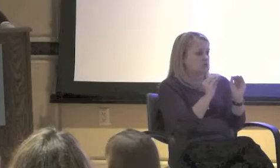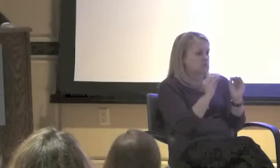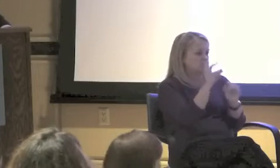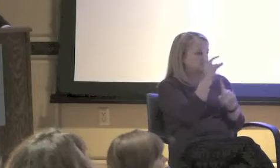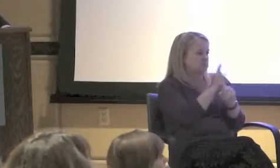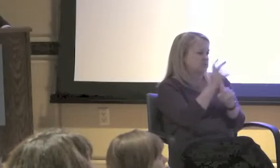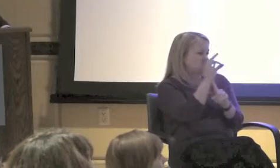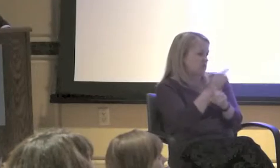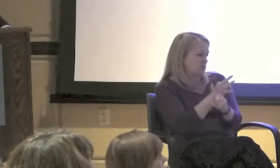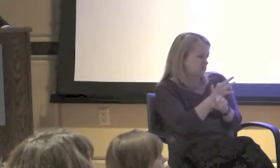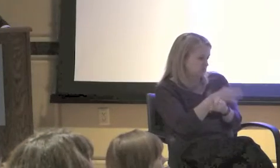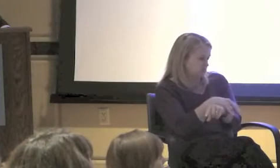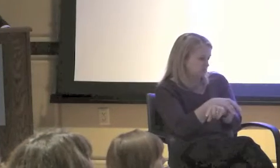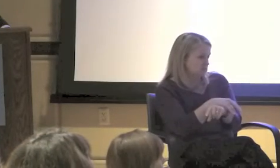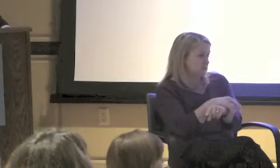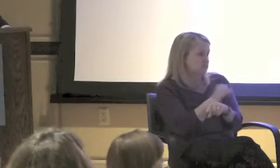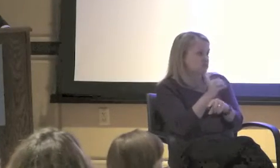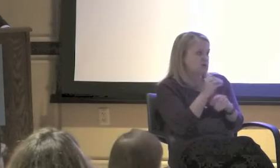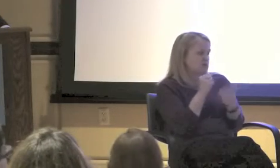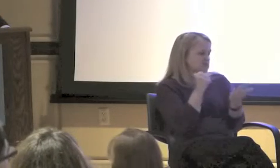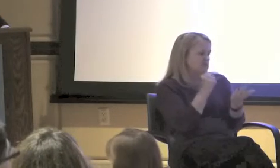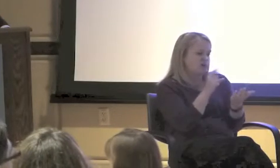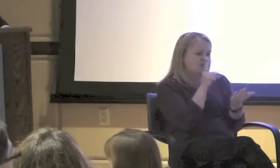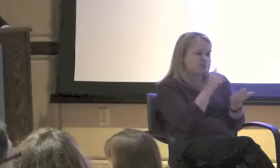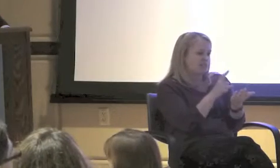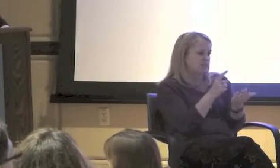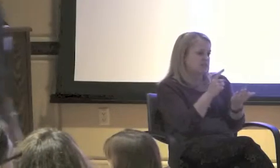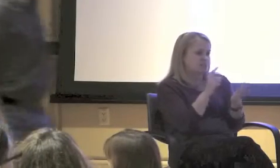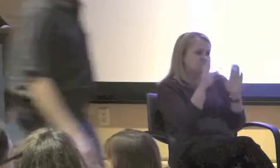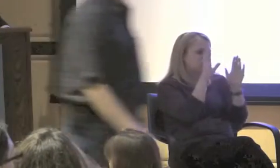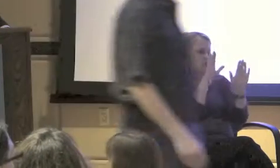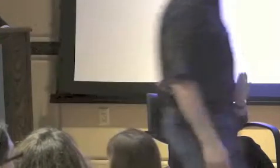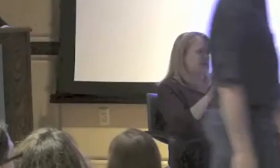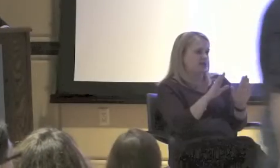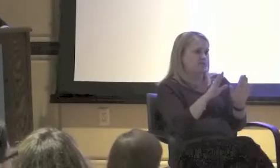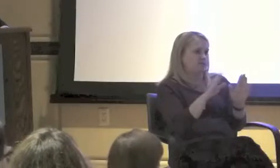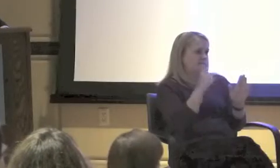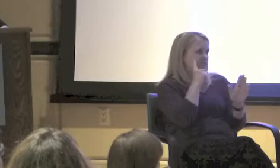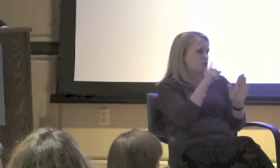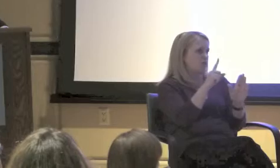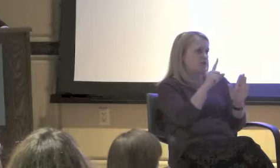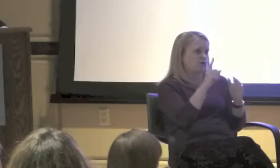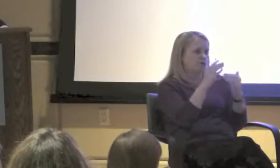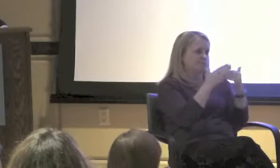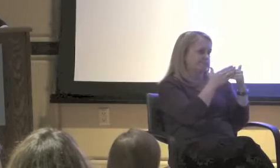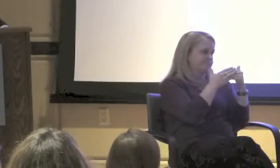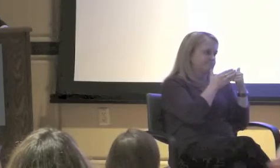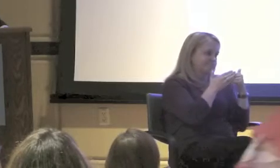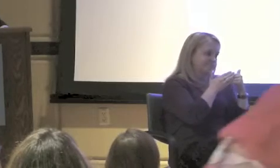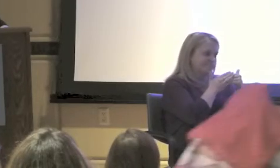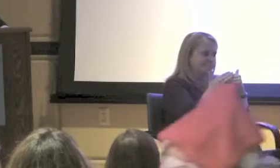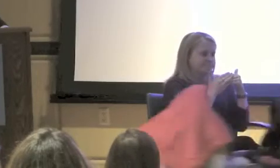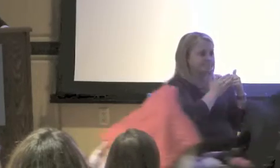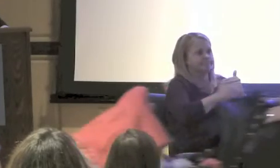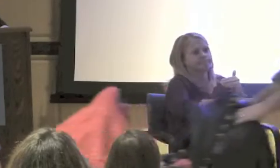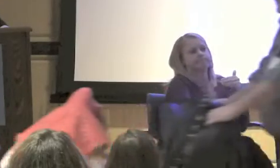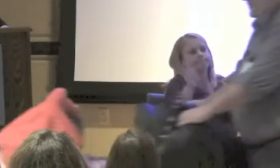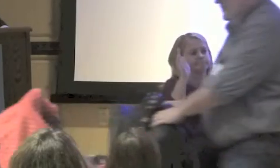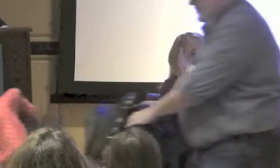a result, it's not necessarily a great long-term solution. It's certainly not a permanent